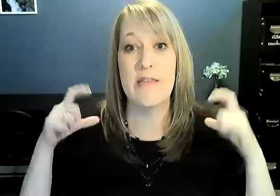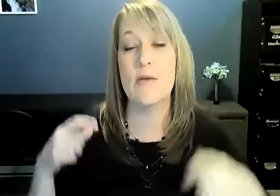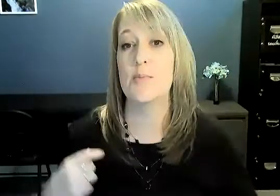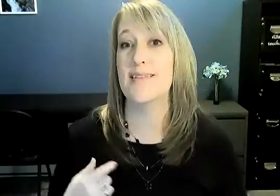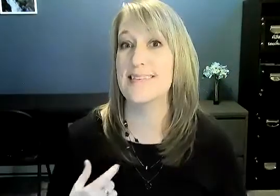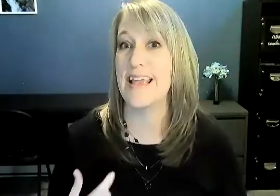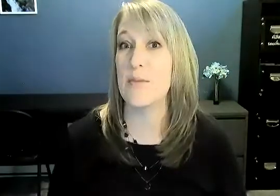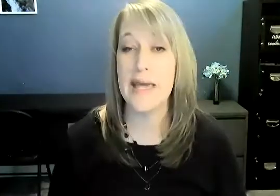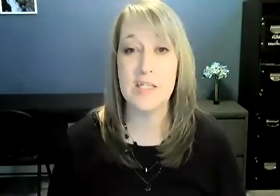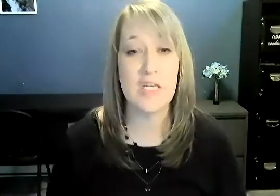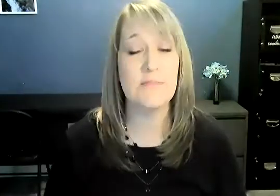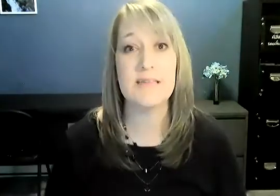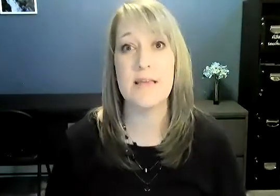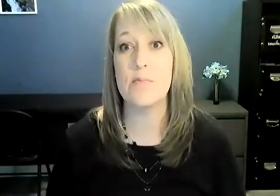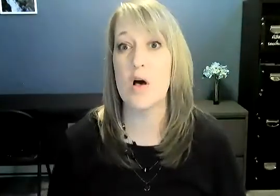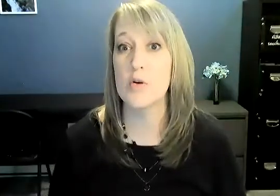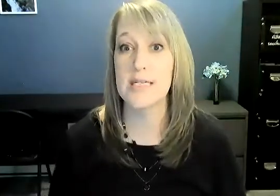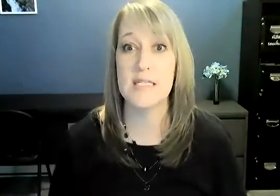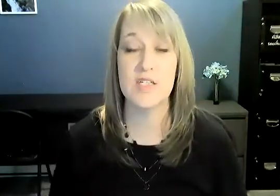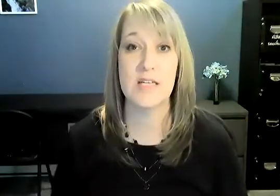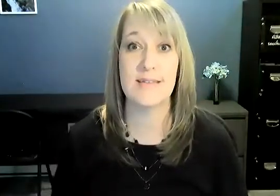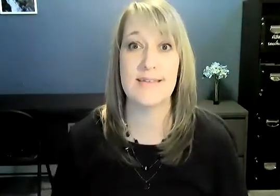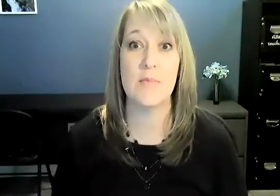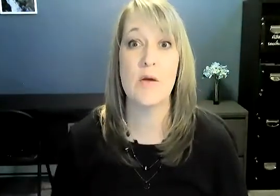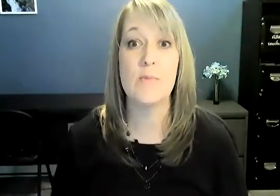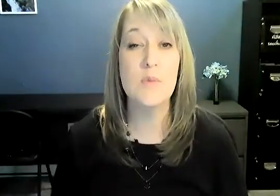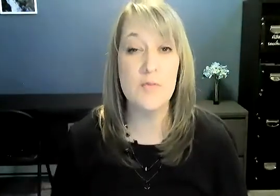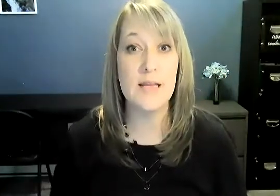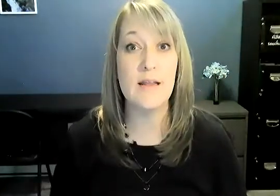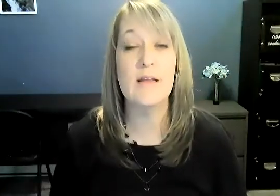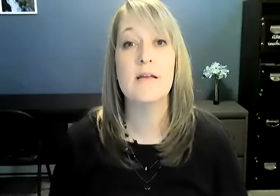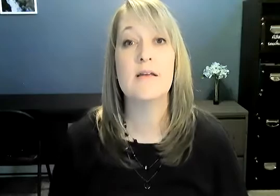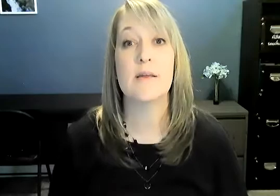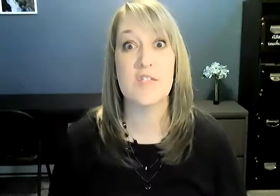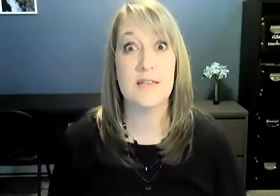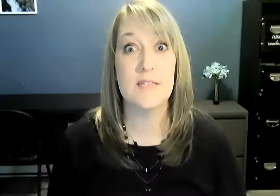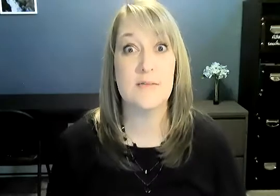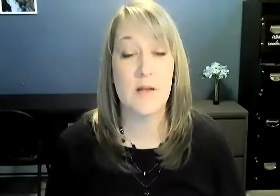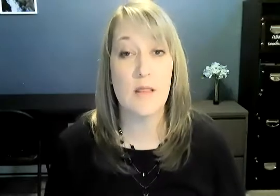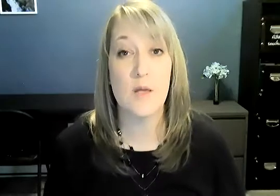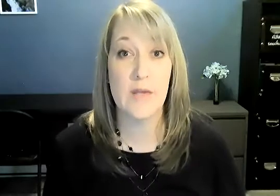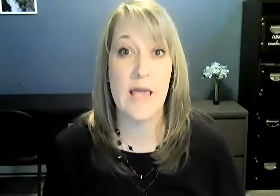will be the same hand shape, the same palm orientation, and the same movement. They will just have a different